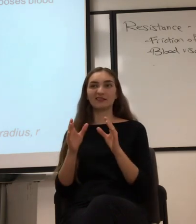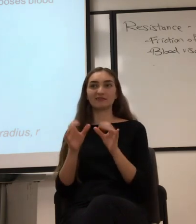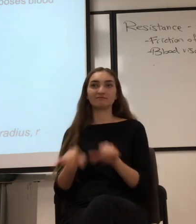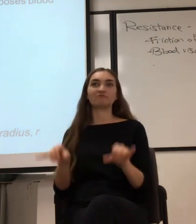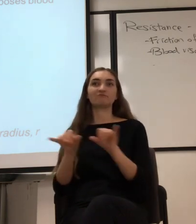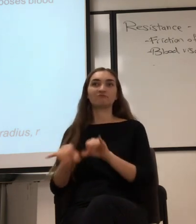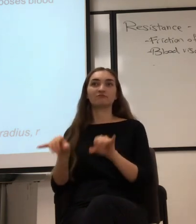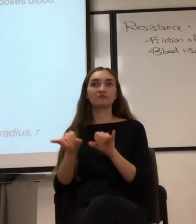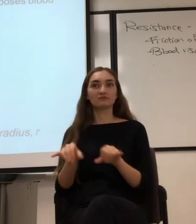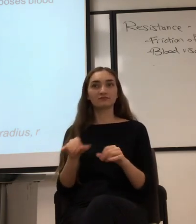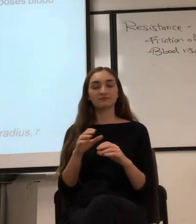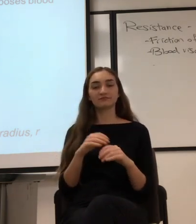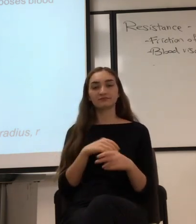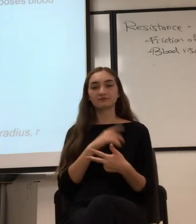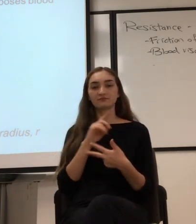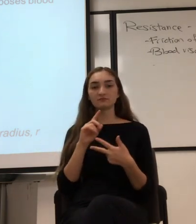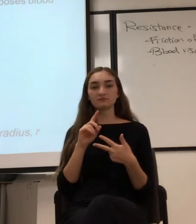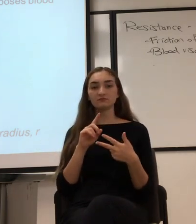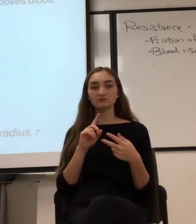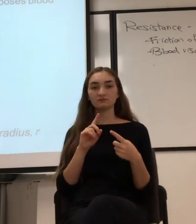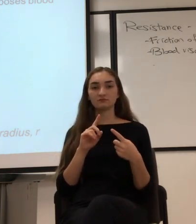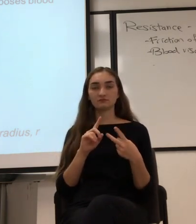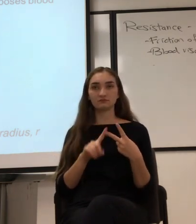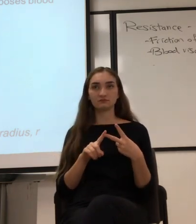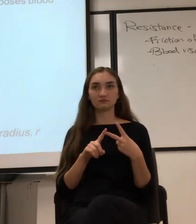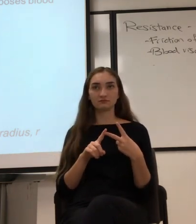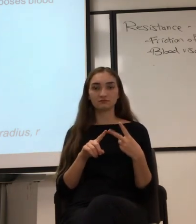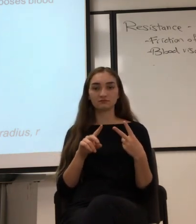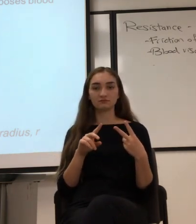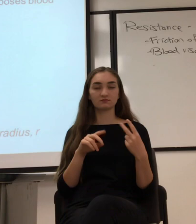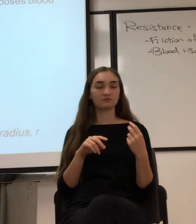length. But okay, before I move on to the next one,